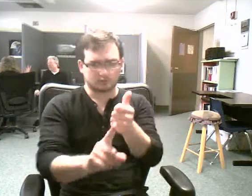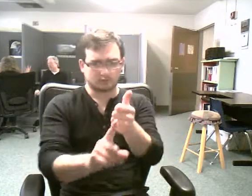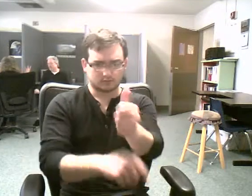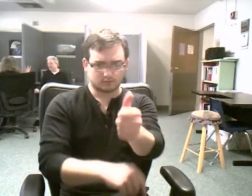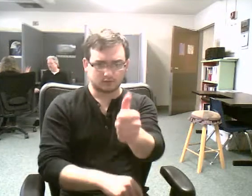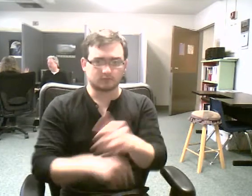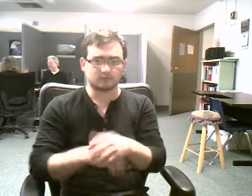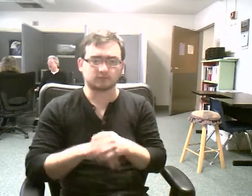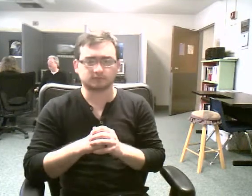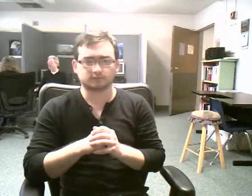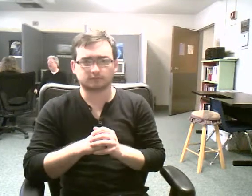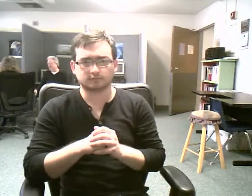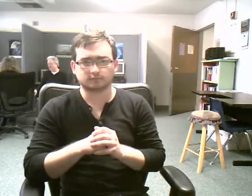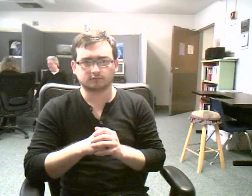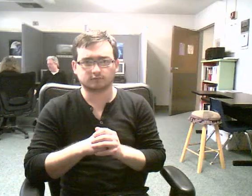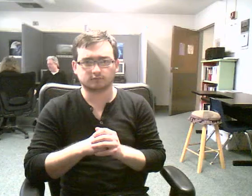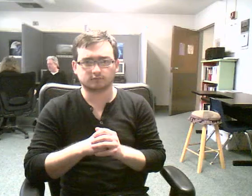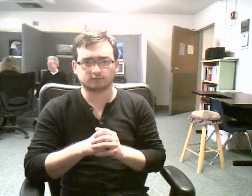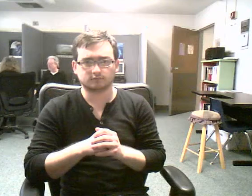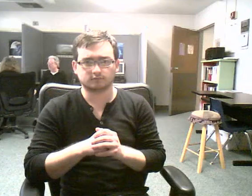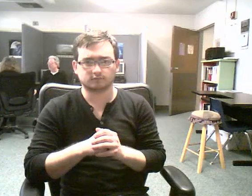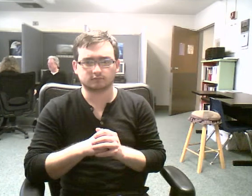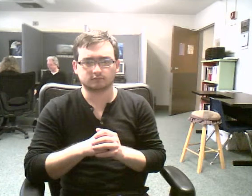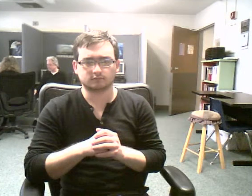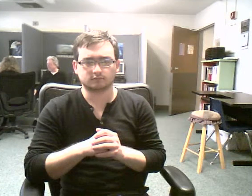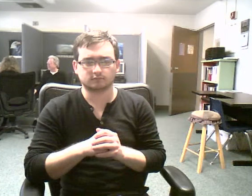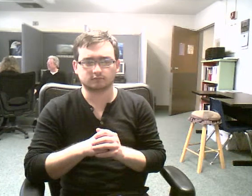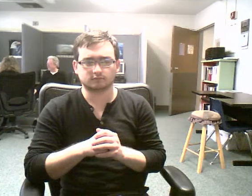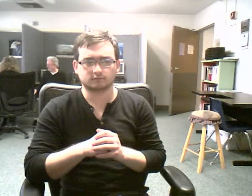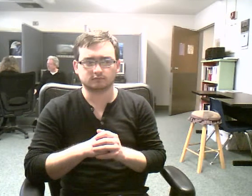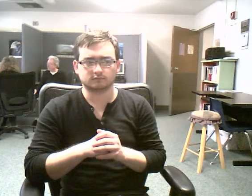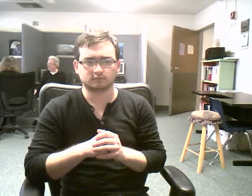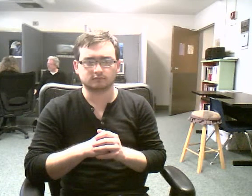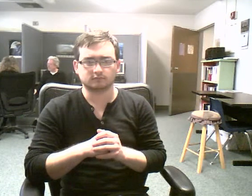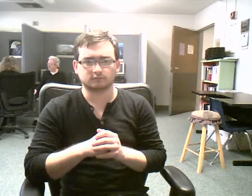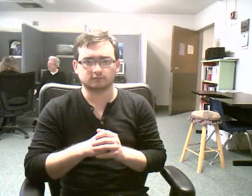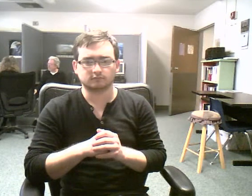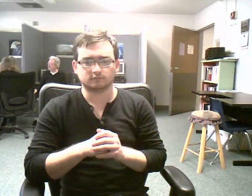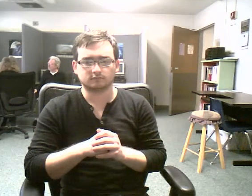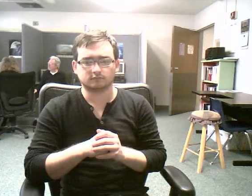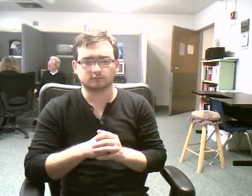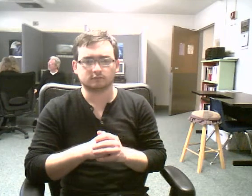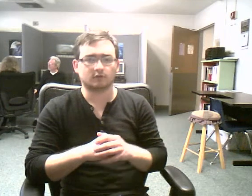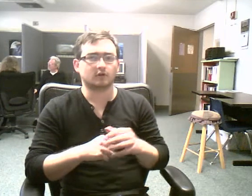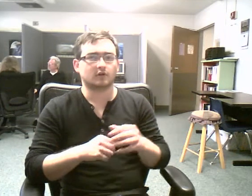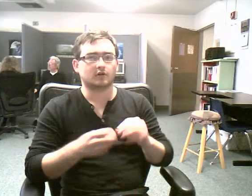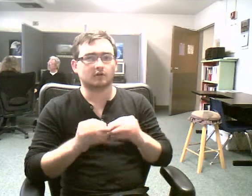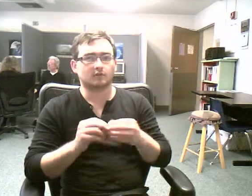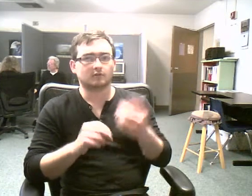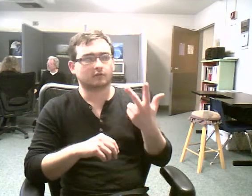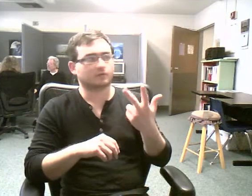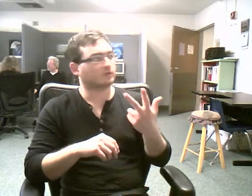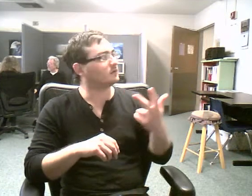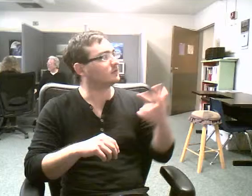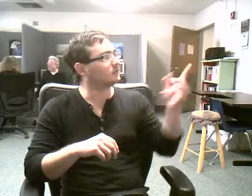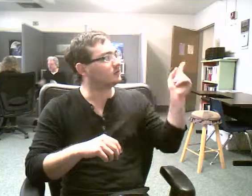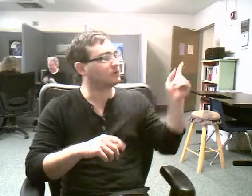Hydrogen gas reacts with oxygen gas. Right now, a balanced equation for that. Practice these 3 on your